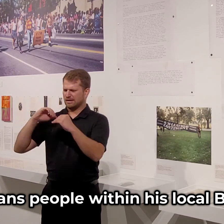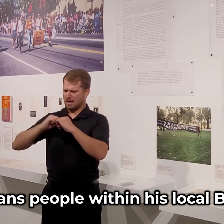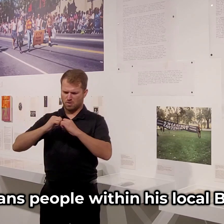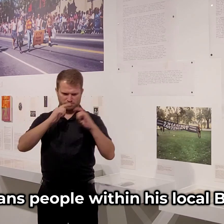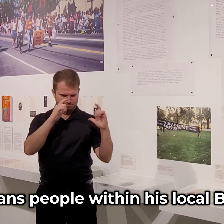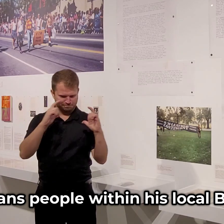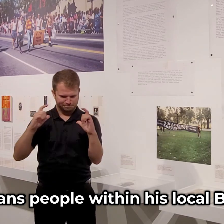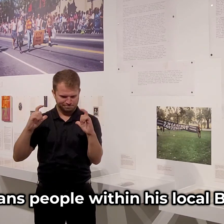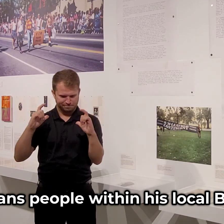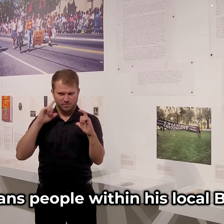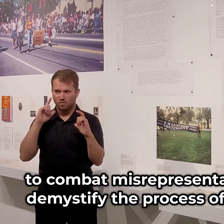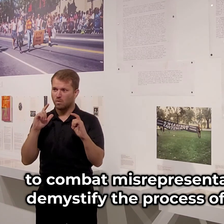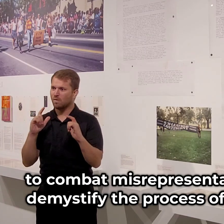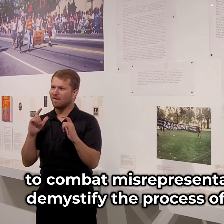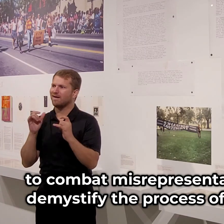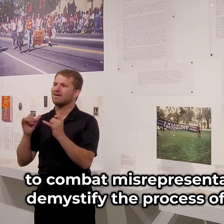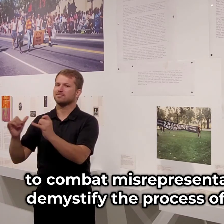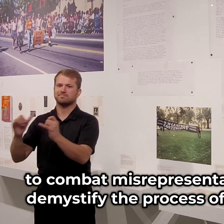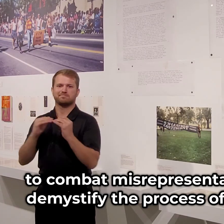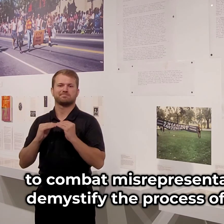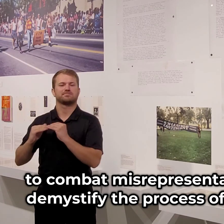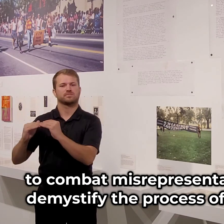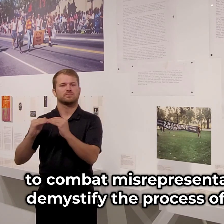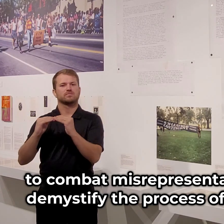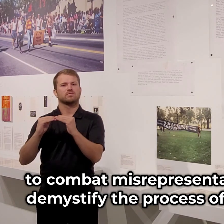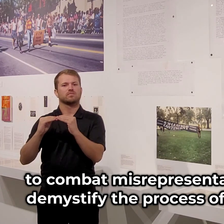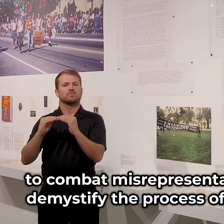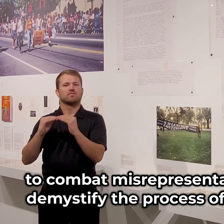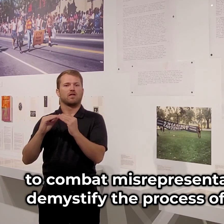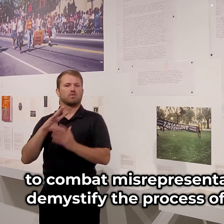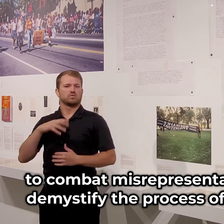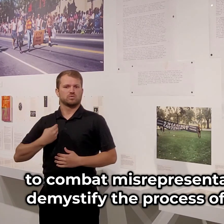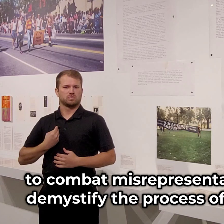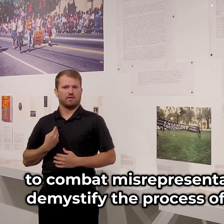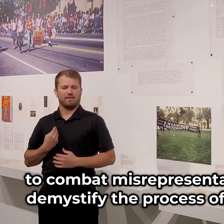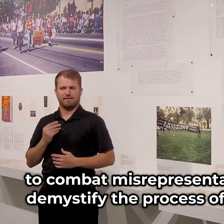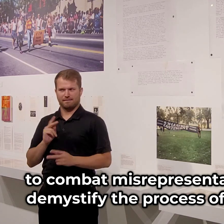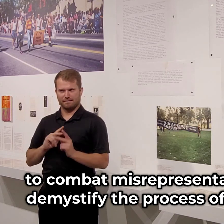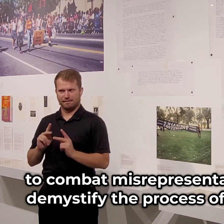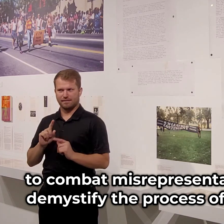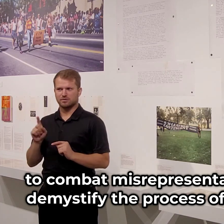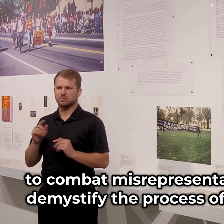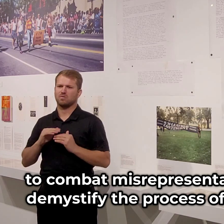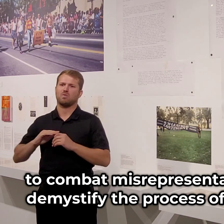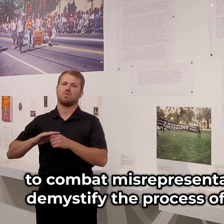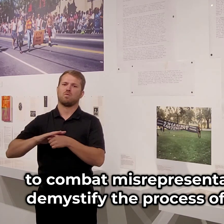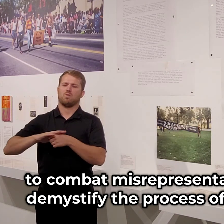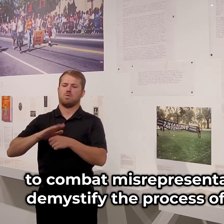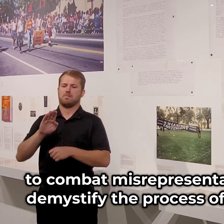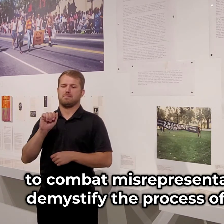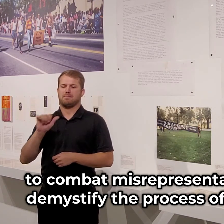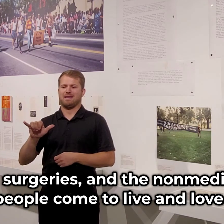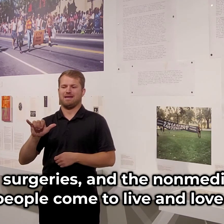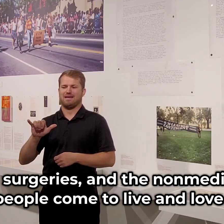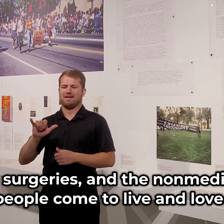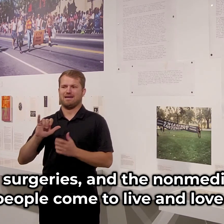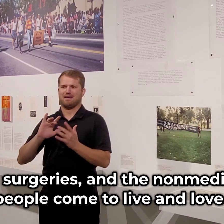Area network to combat misrepresentation and to demystify the process of hormones,